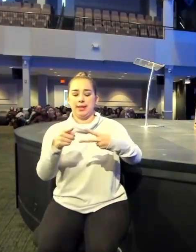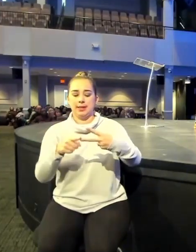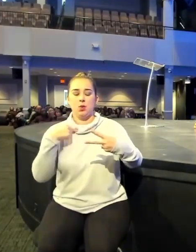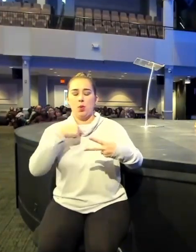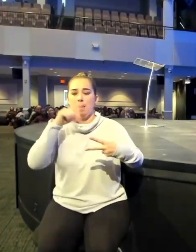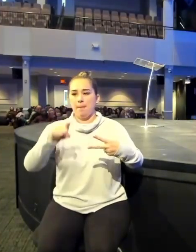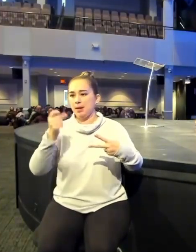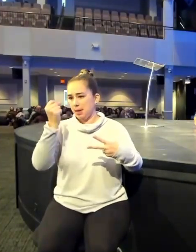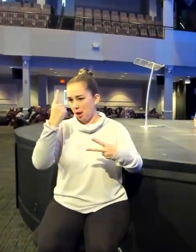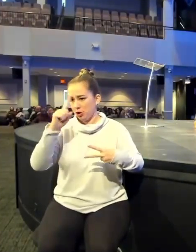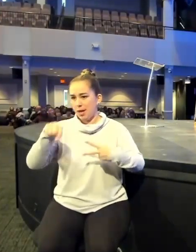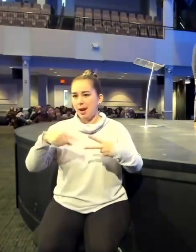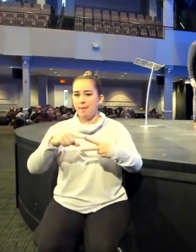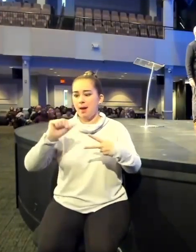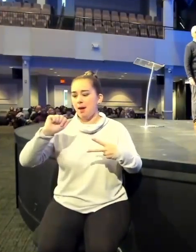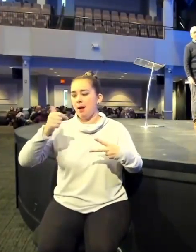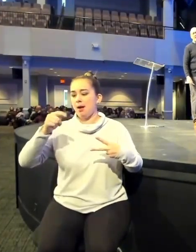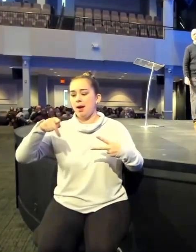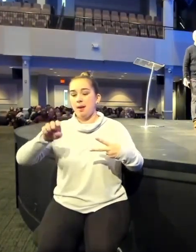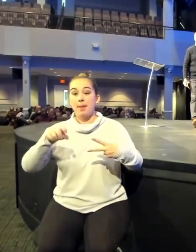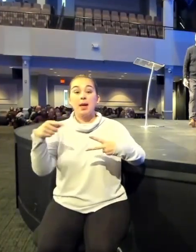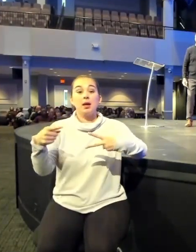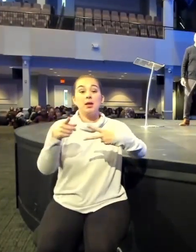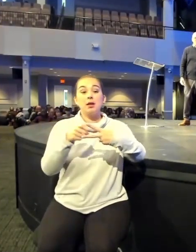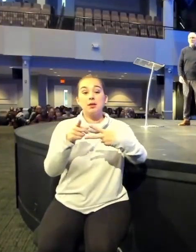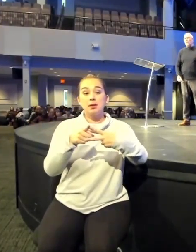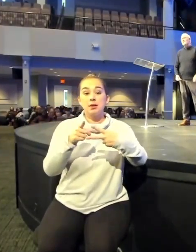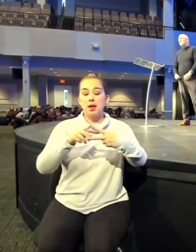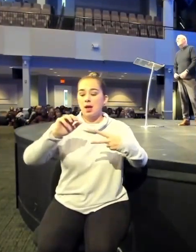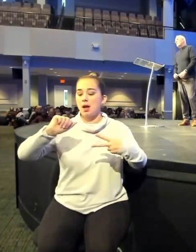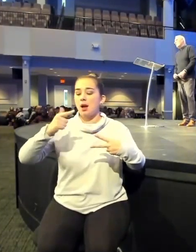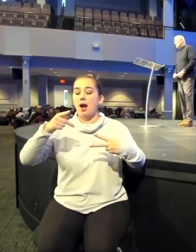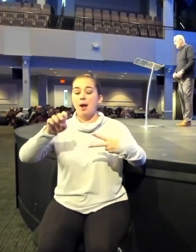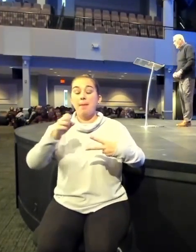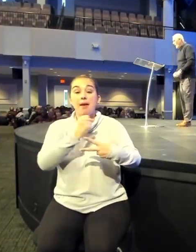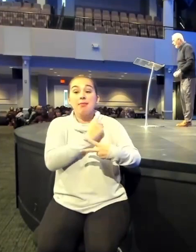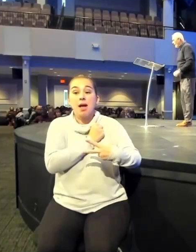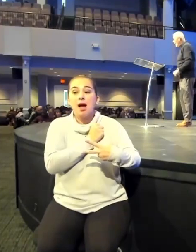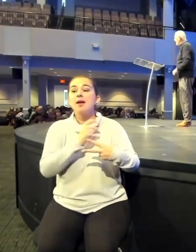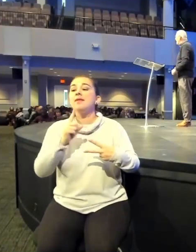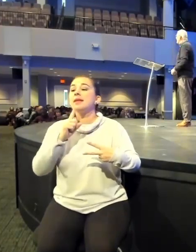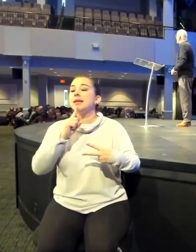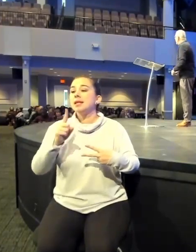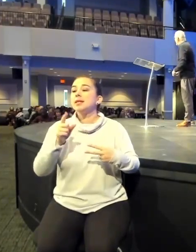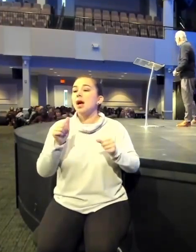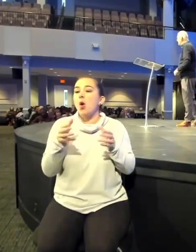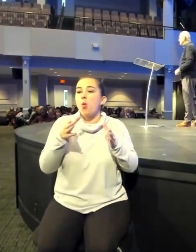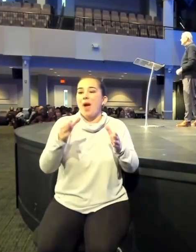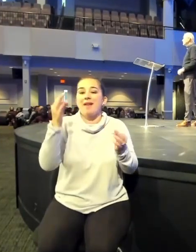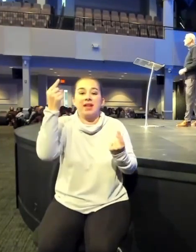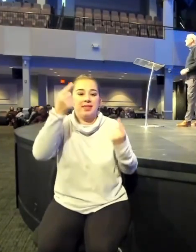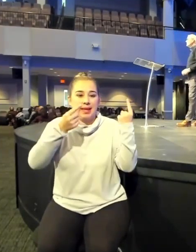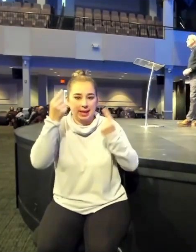about this agape love. Number one, this agape love is first and foremost a way of